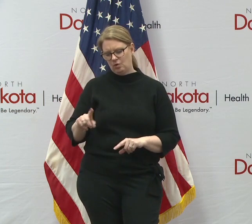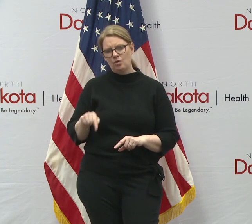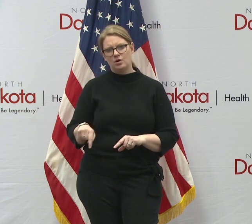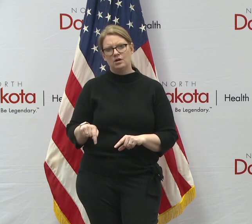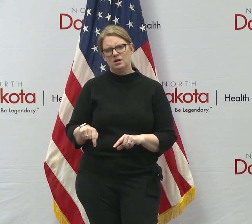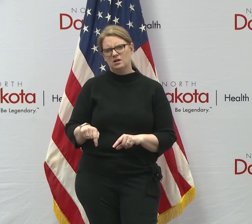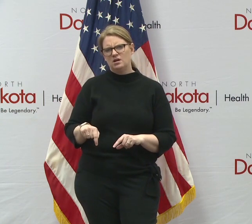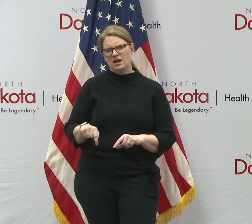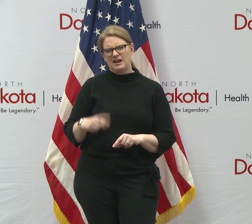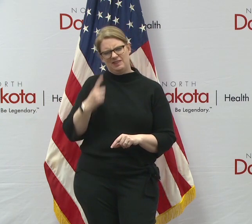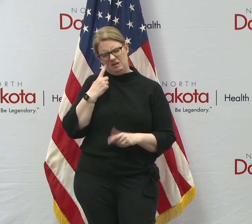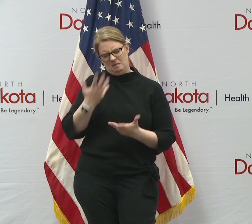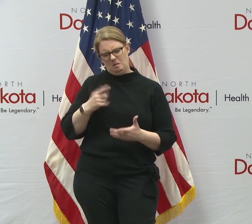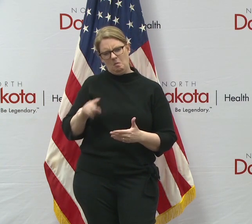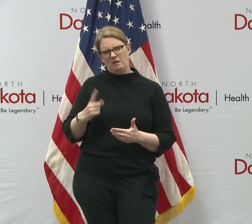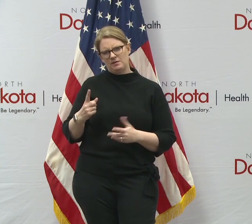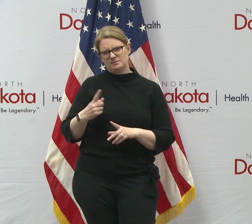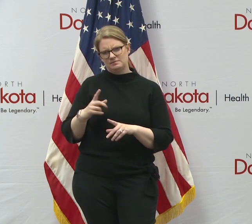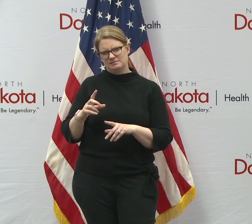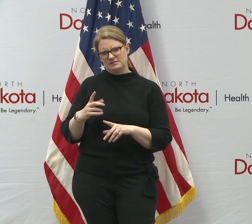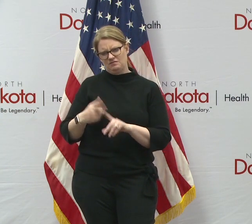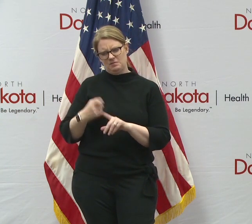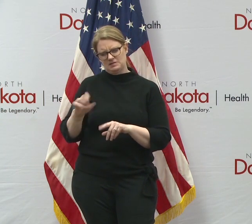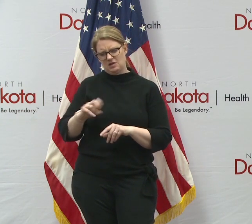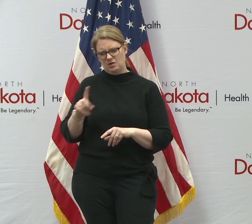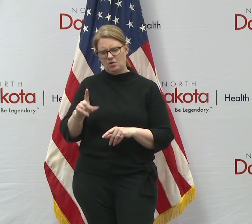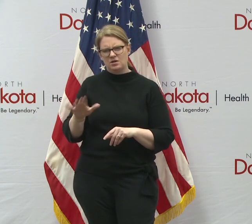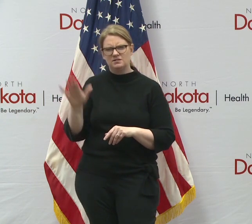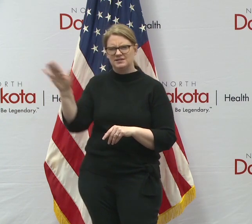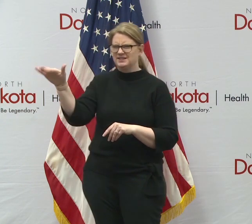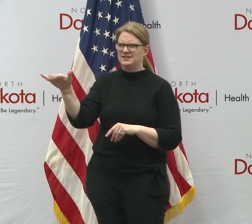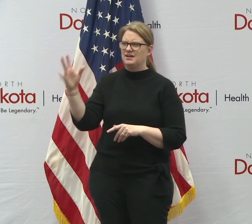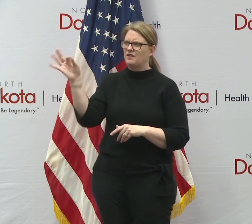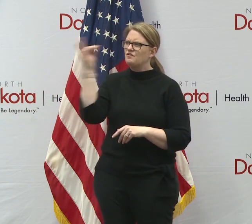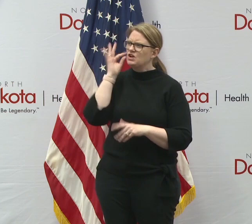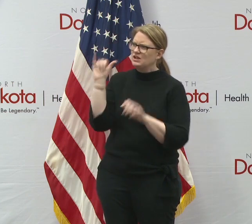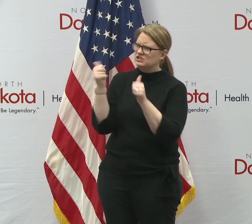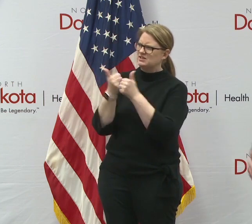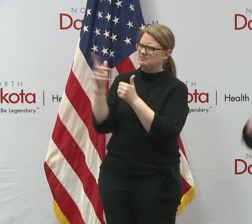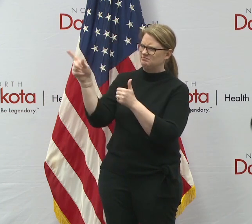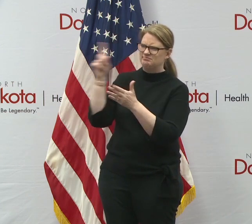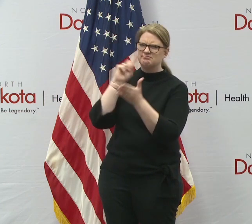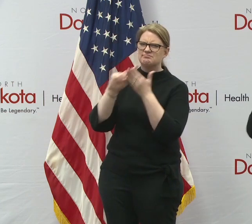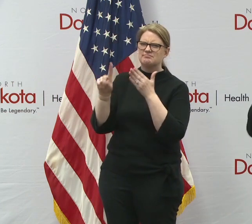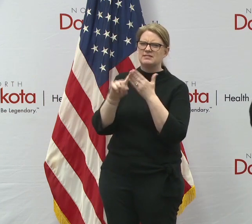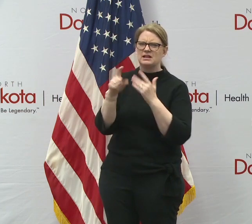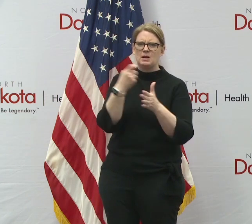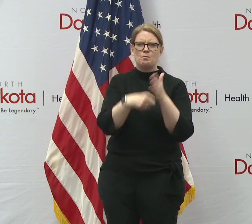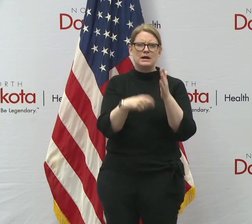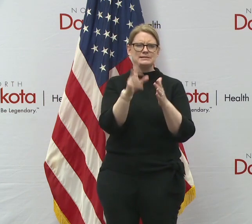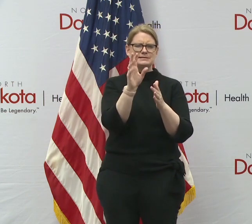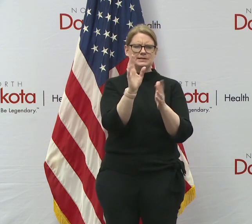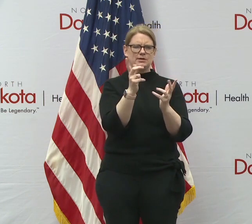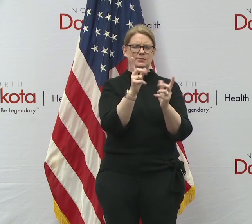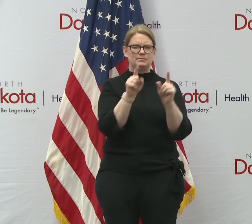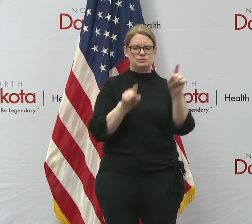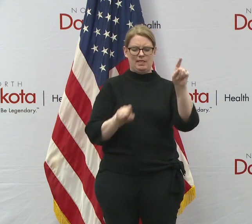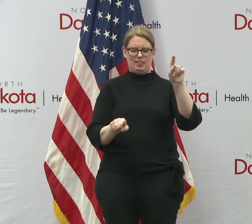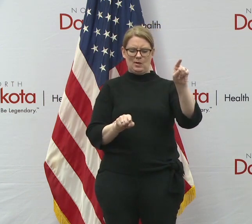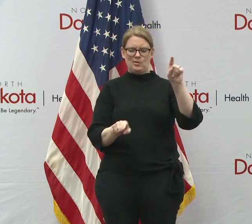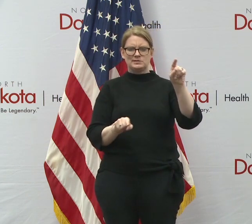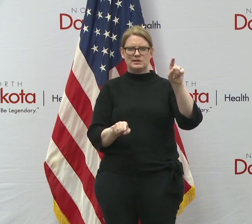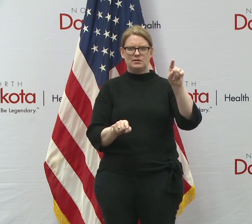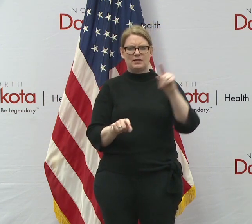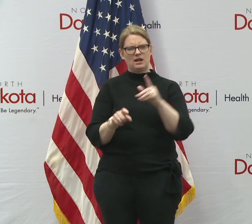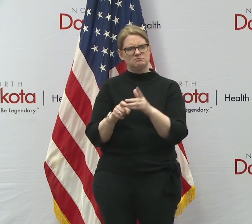a formal request to one of the federal agencies to do an investigation around price fixing between those players, and so